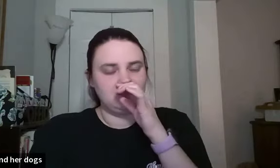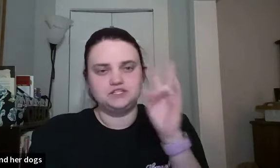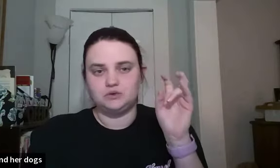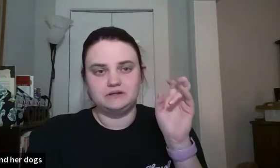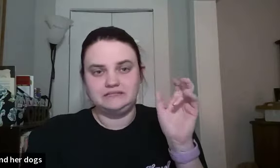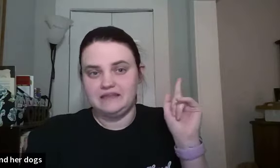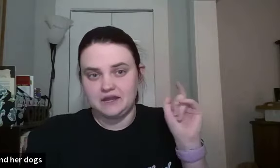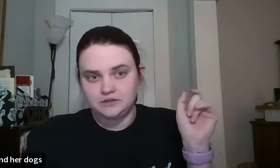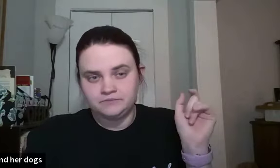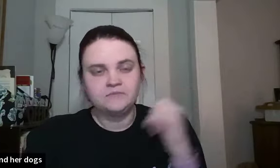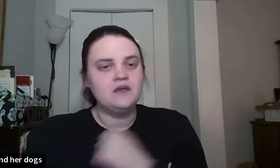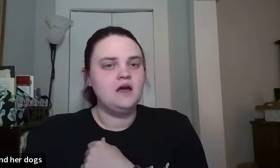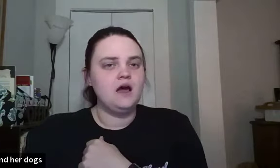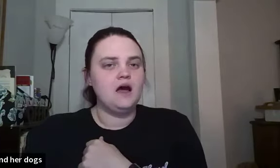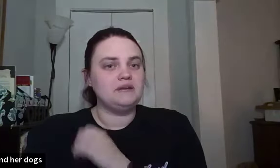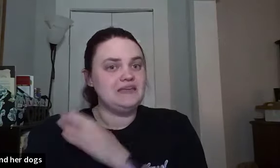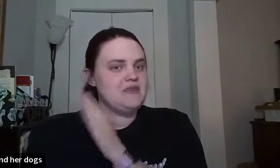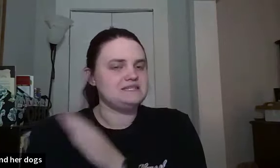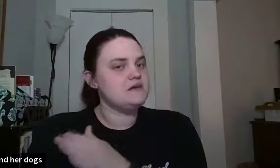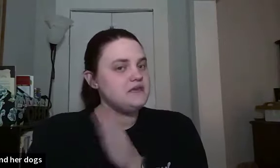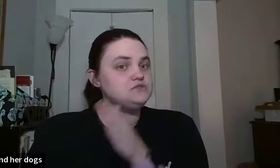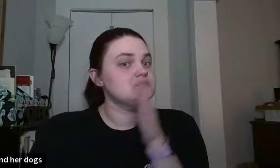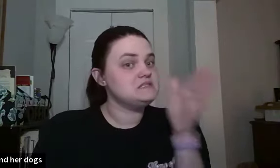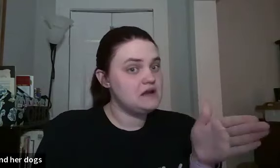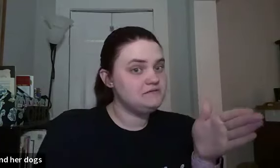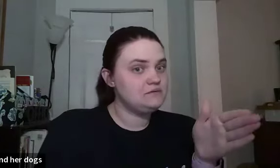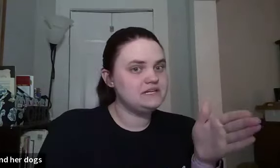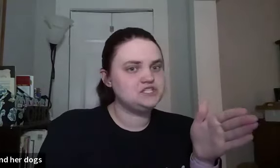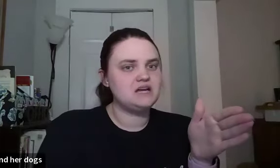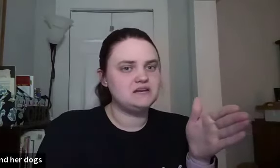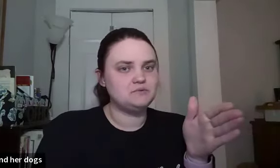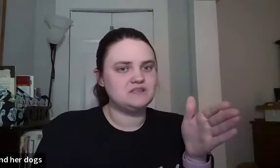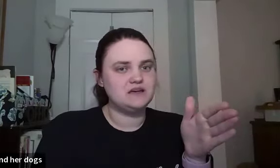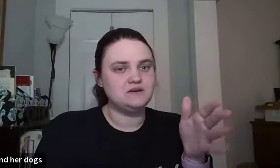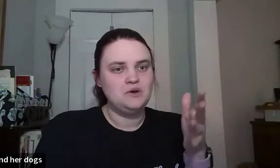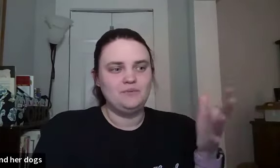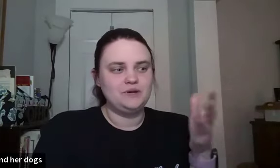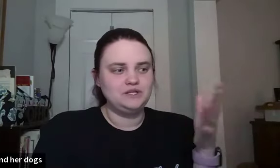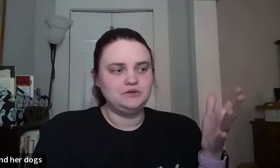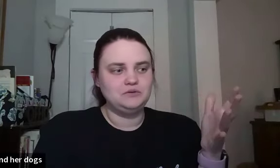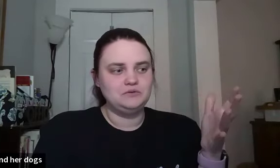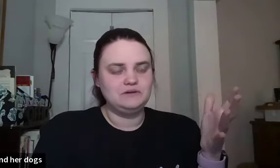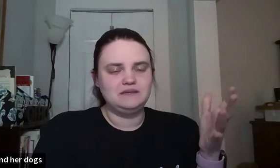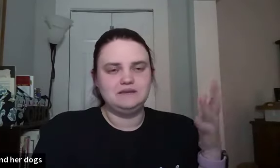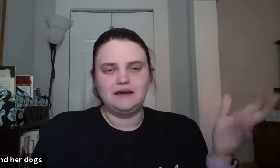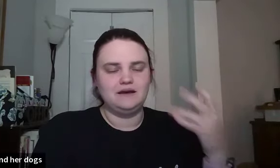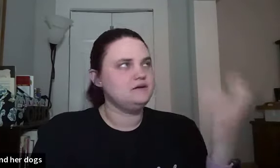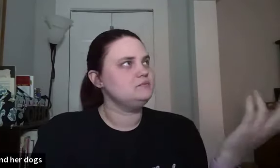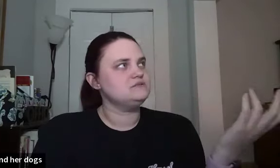like shortened letter. But again, that is not the actual sign for it. It's just kind of almost like when you, yeah, what's the